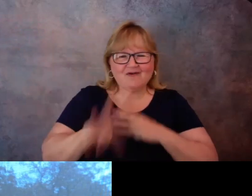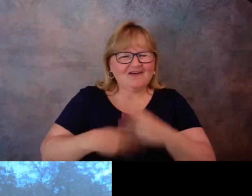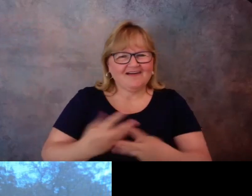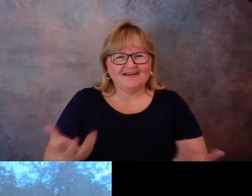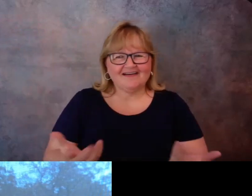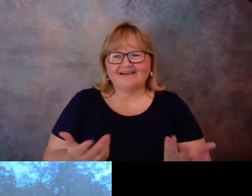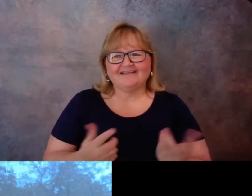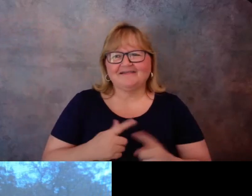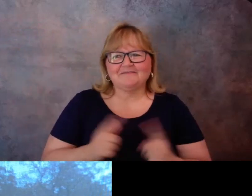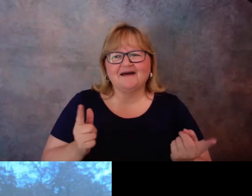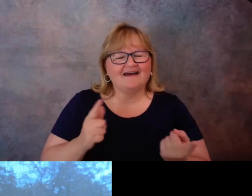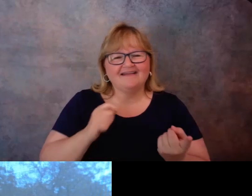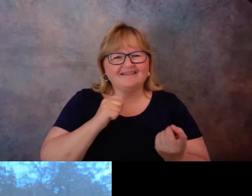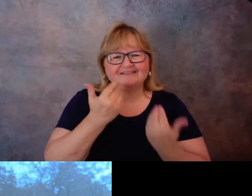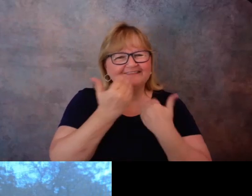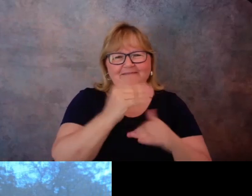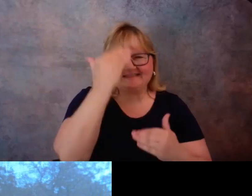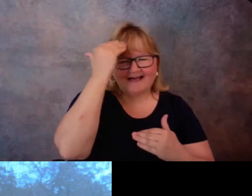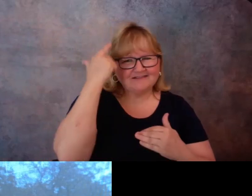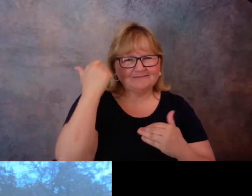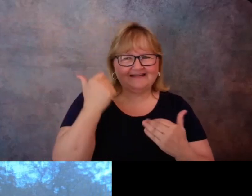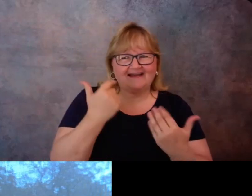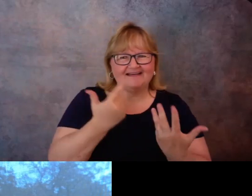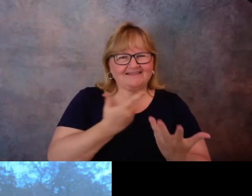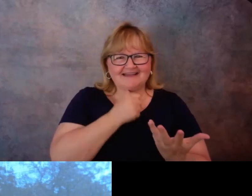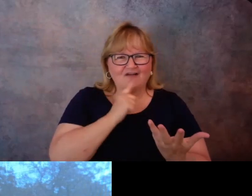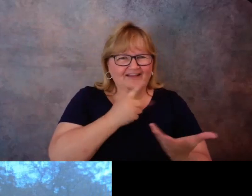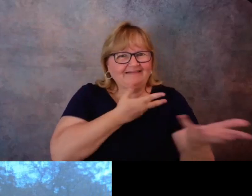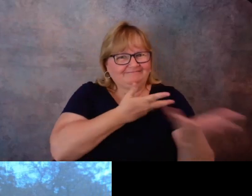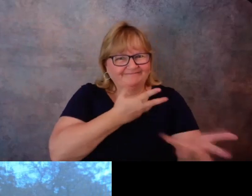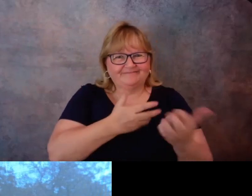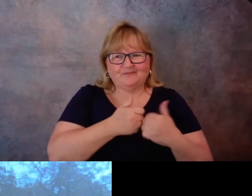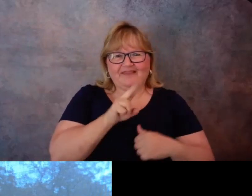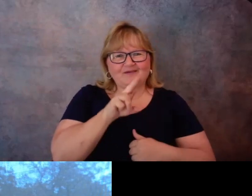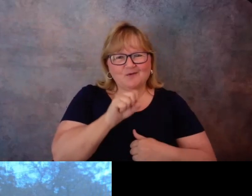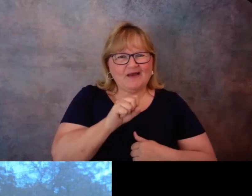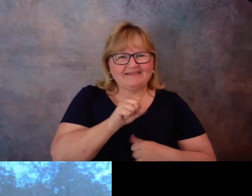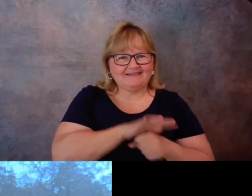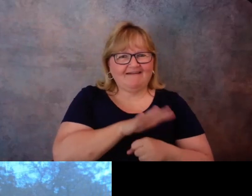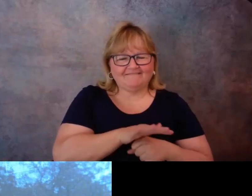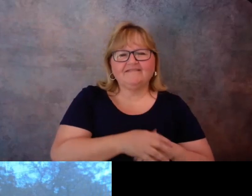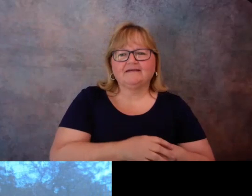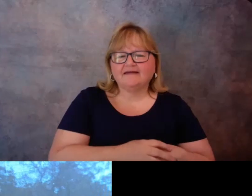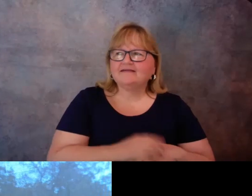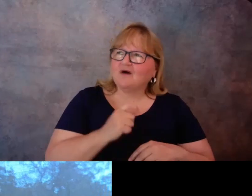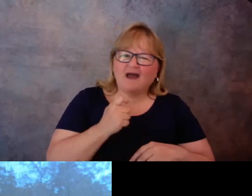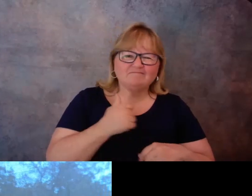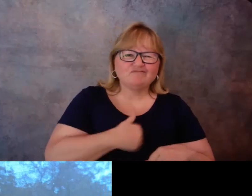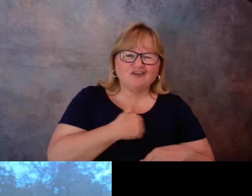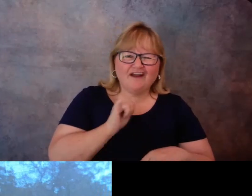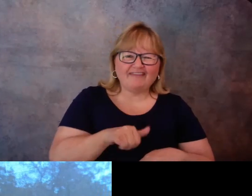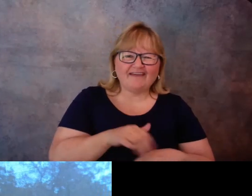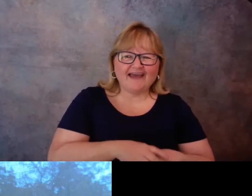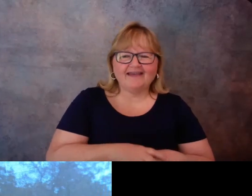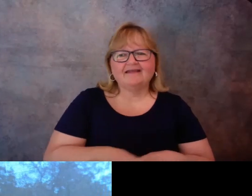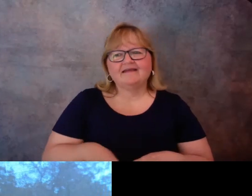the interface just isn't there. So I very much regret that. The convention is like the